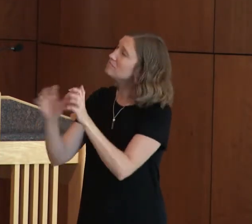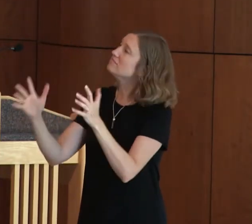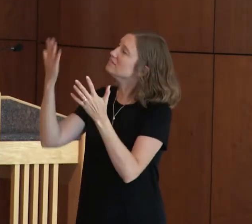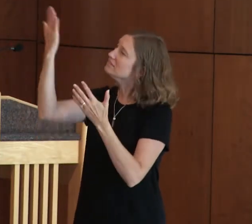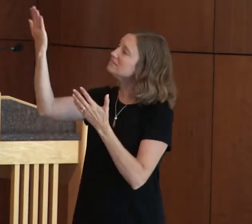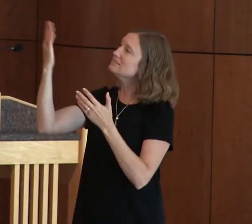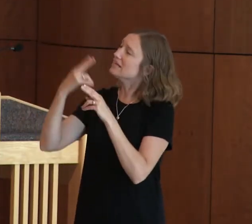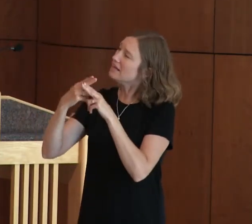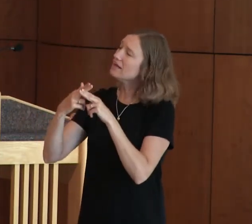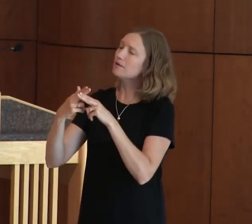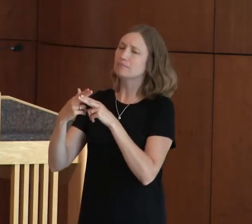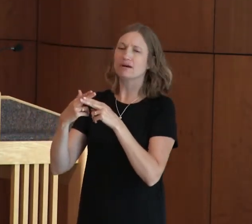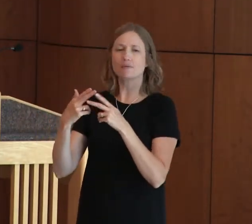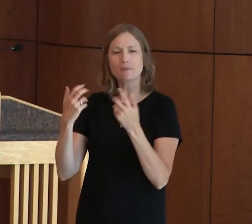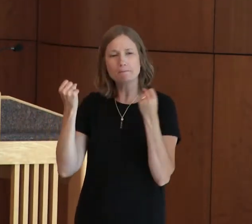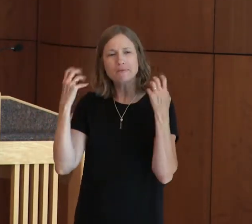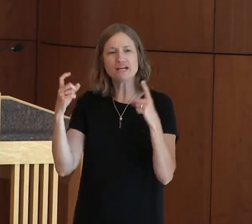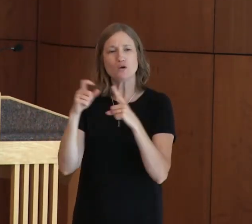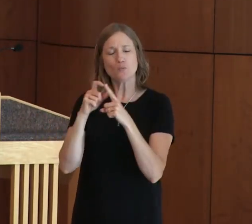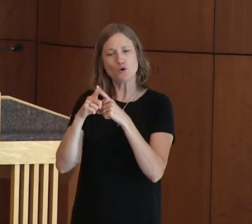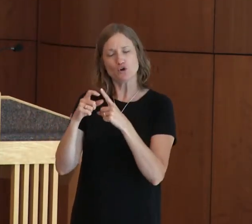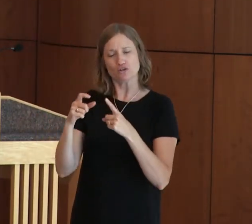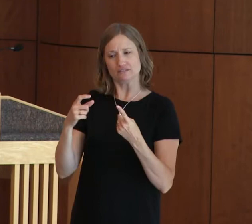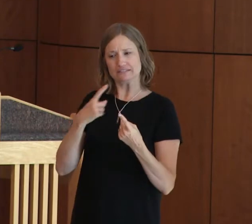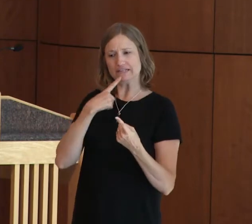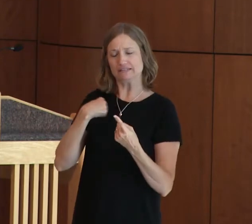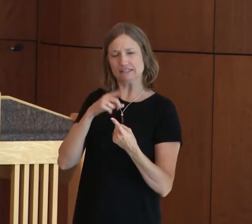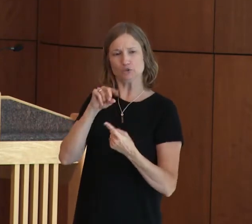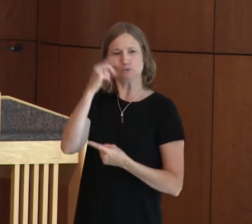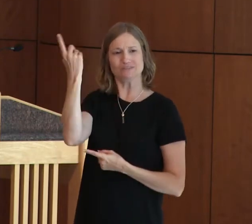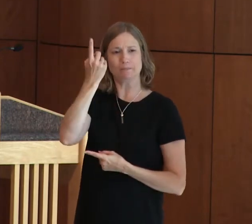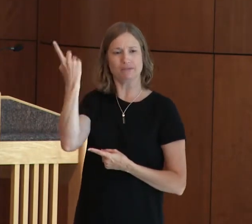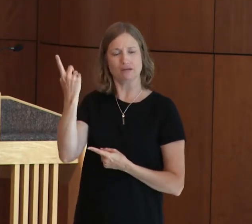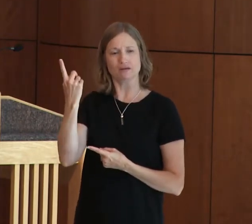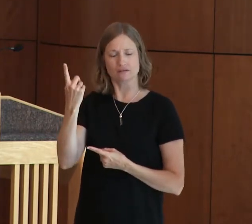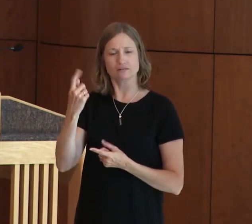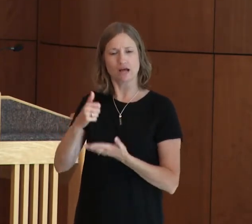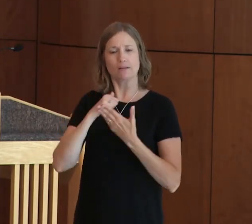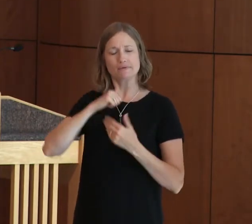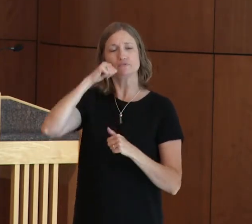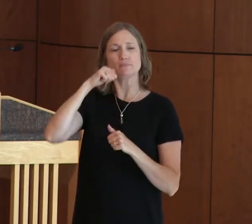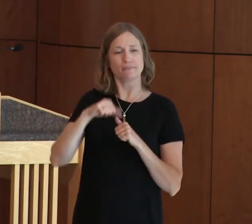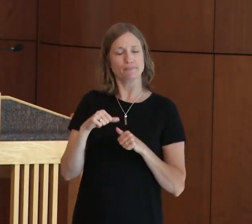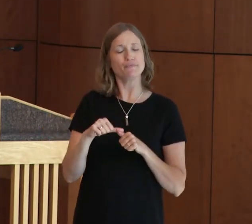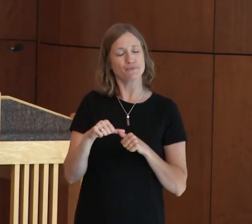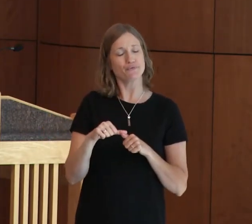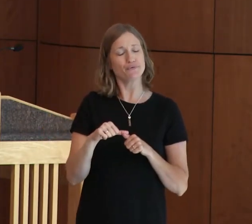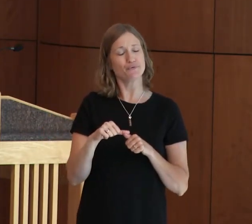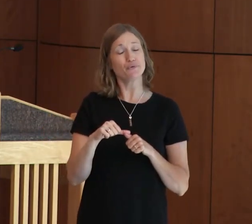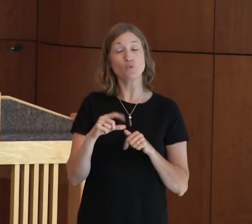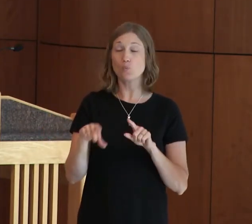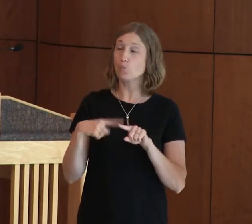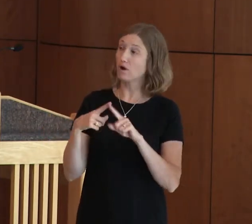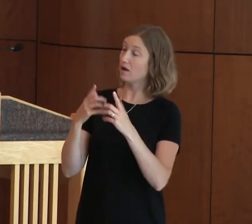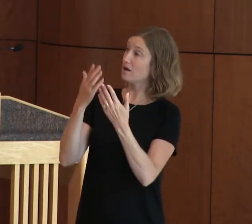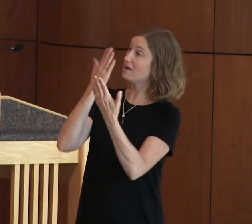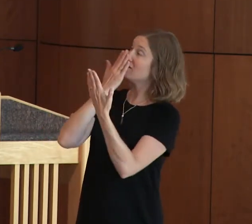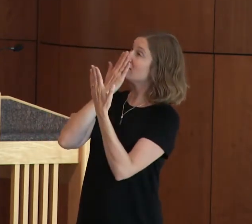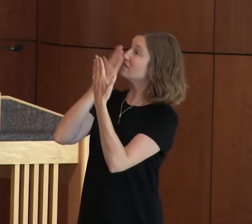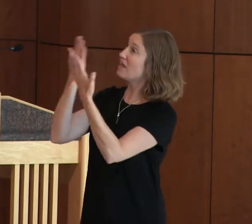all these words of commandment in here, reminding us that when we give thanks for the blessings in our